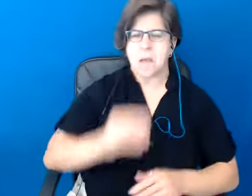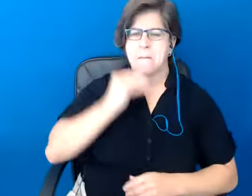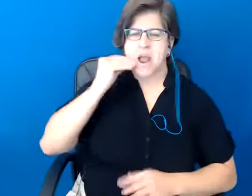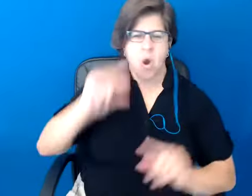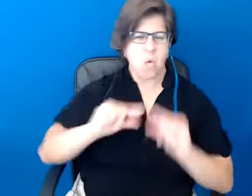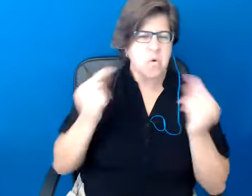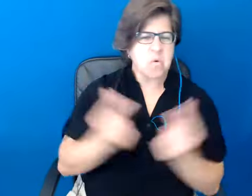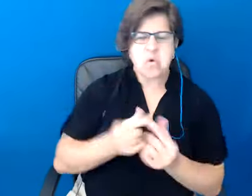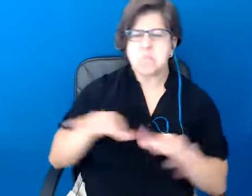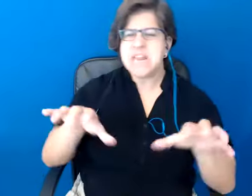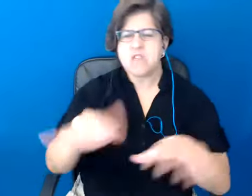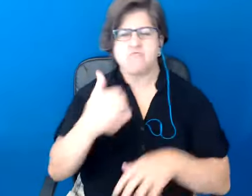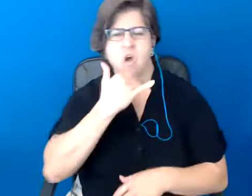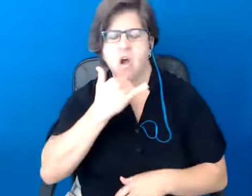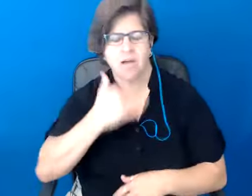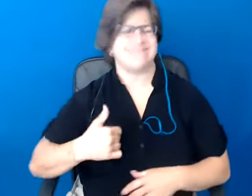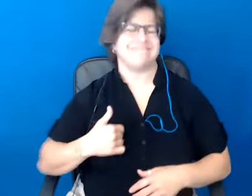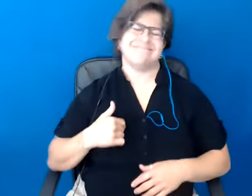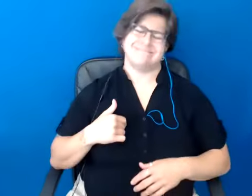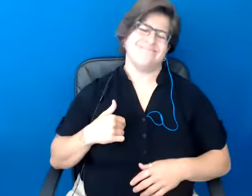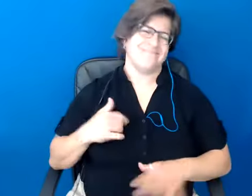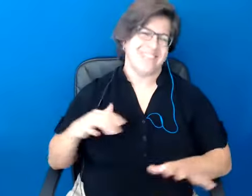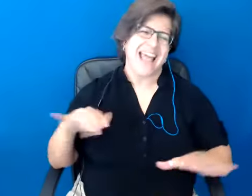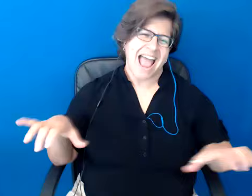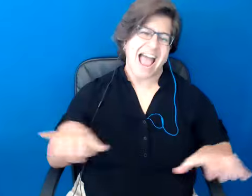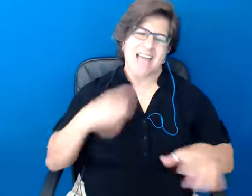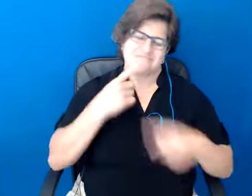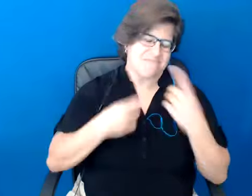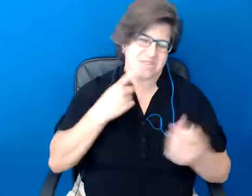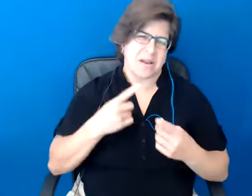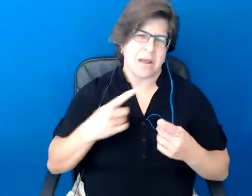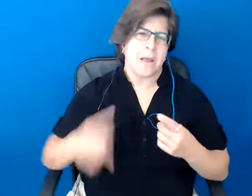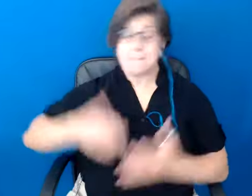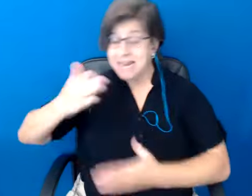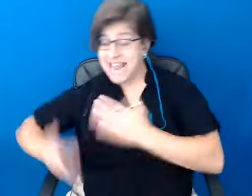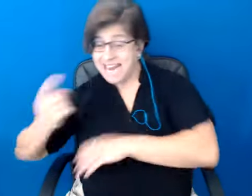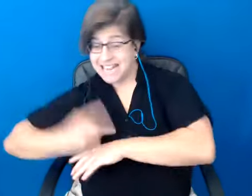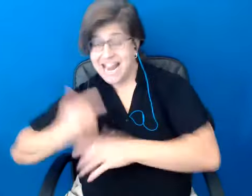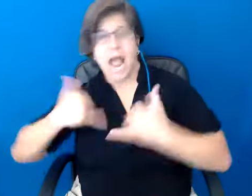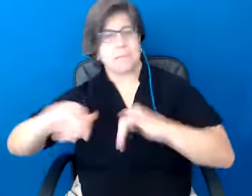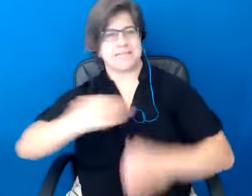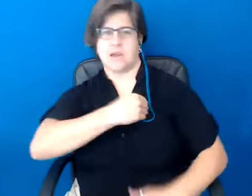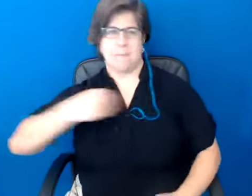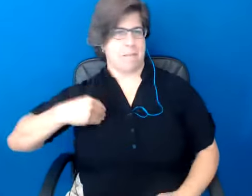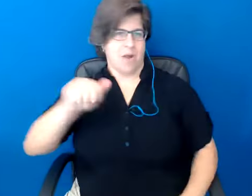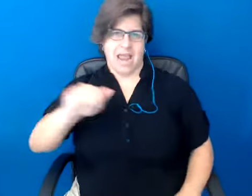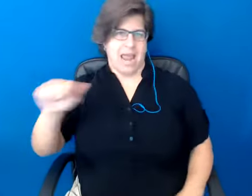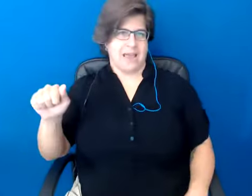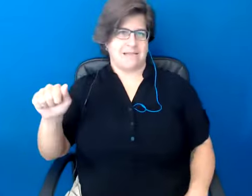what the conference was wrong about in a decision, what my home group was wrong about. I've done all that stuff.